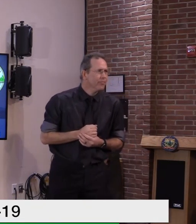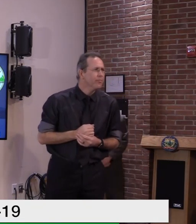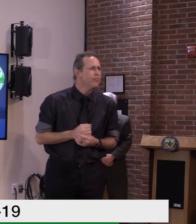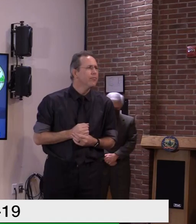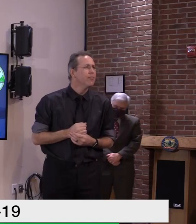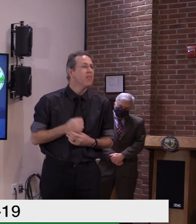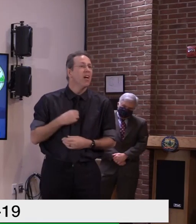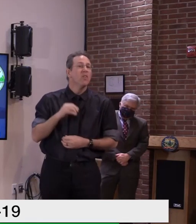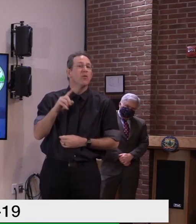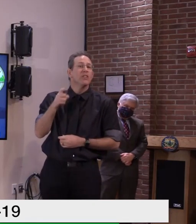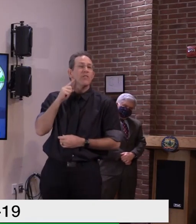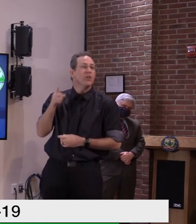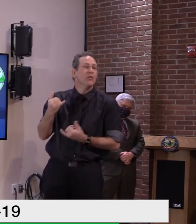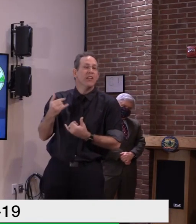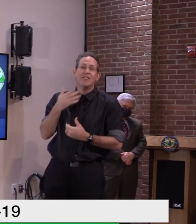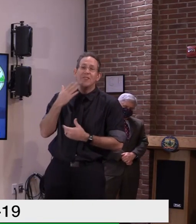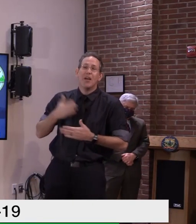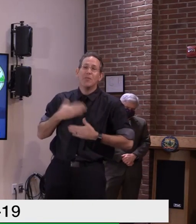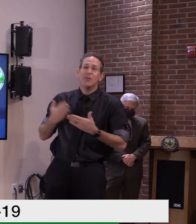Argus.